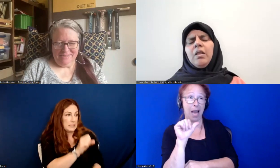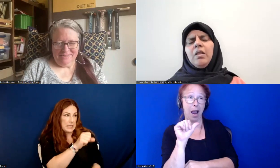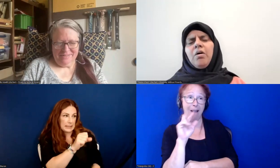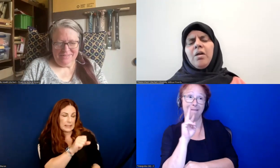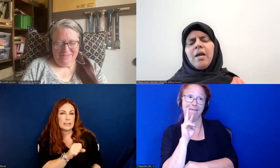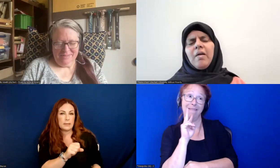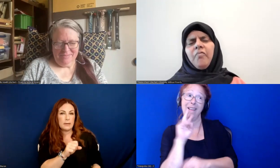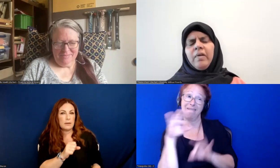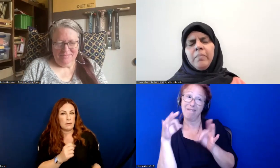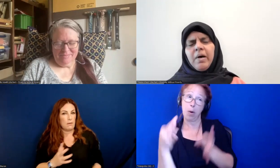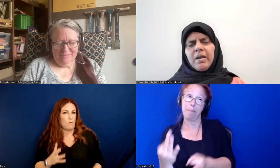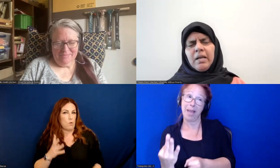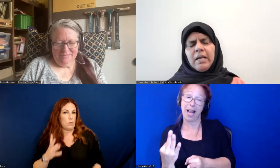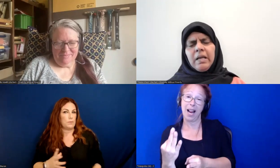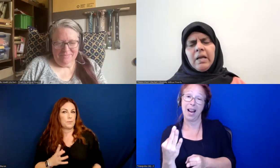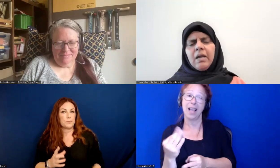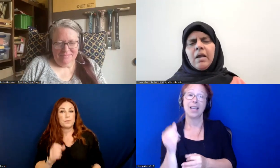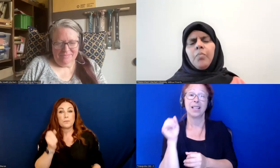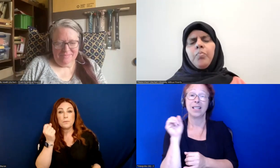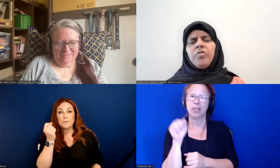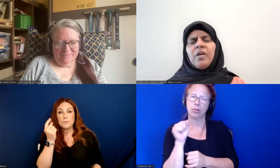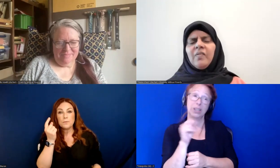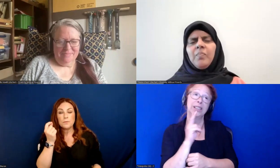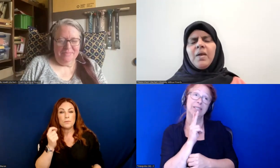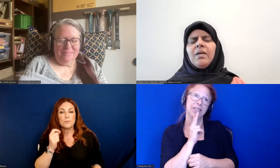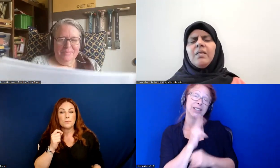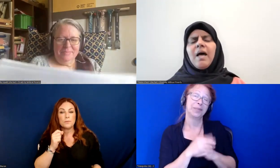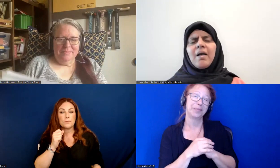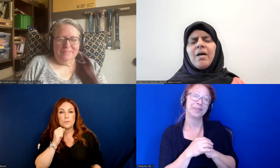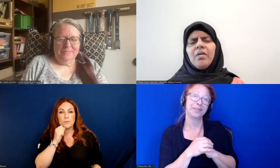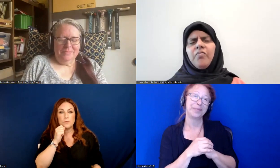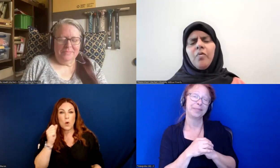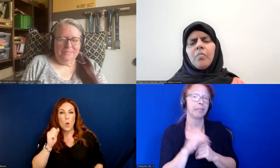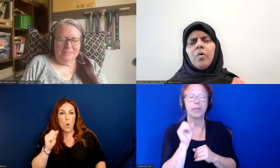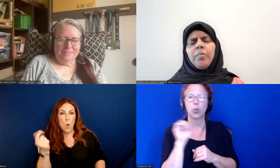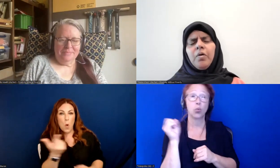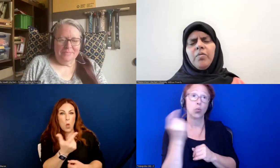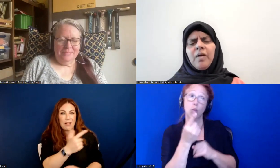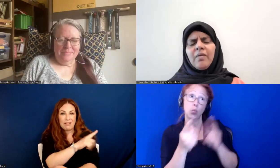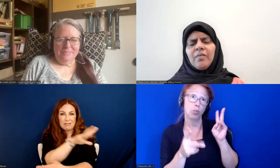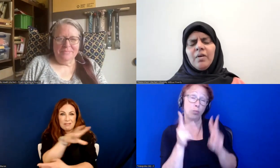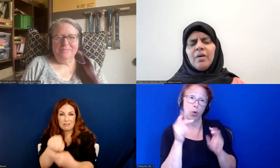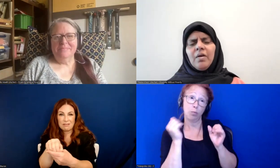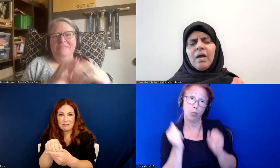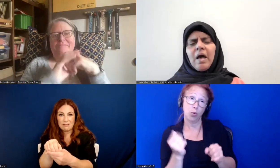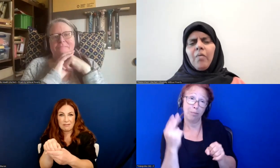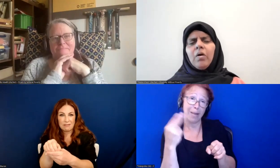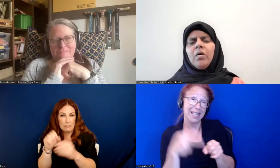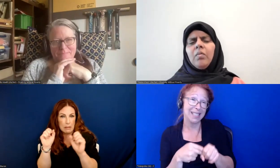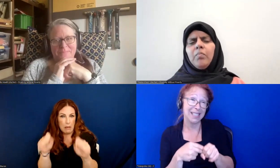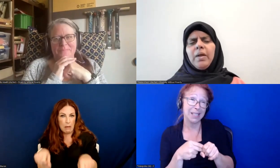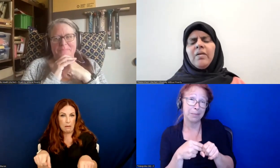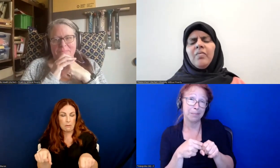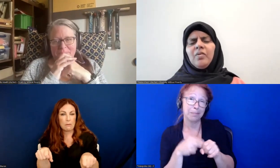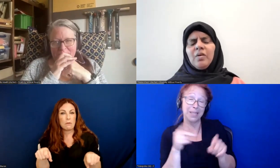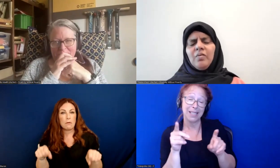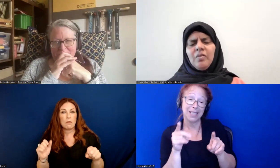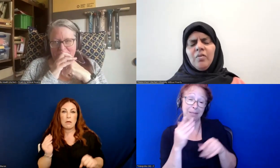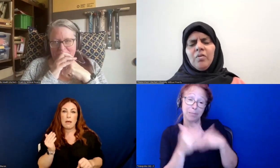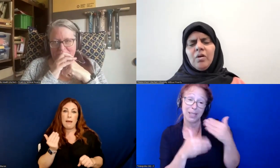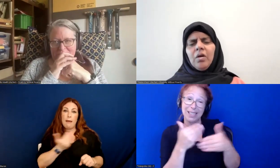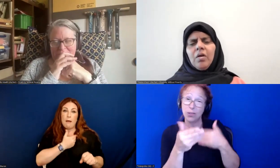formal, and not everybody can participate in that kind of formal process. Our